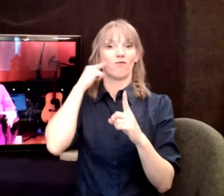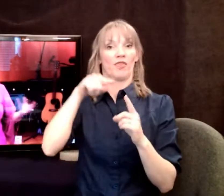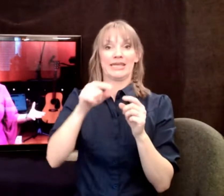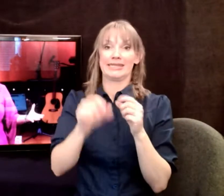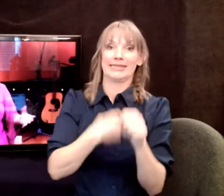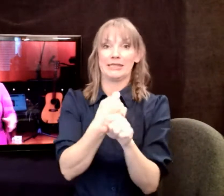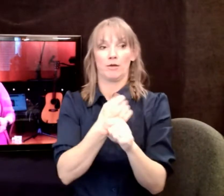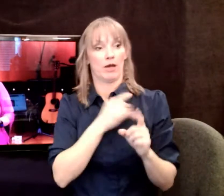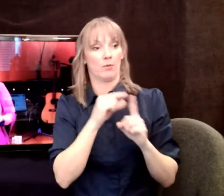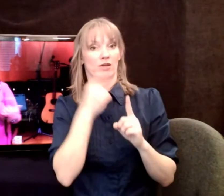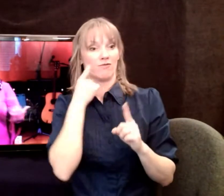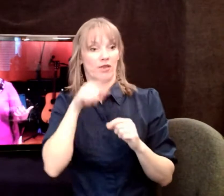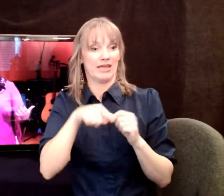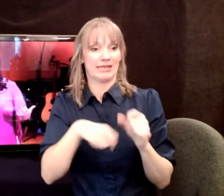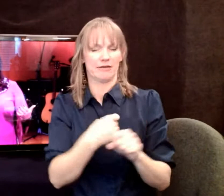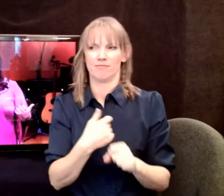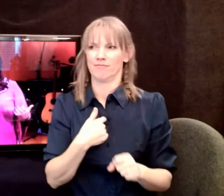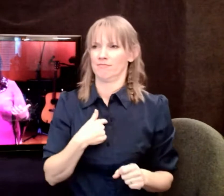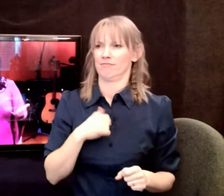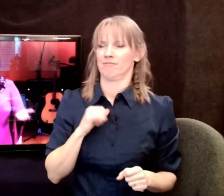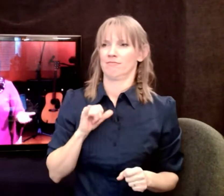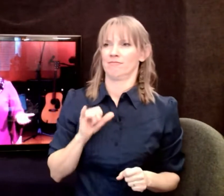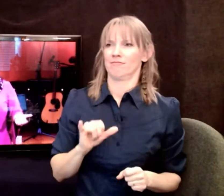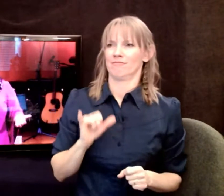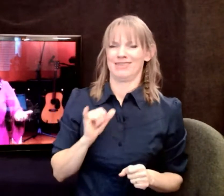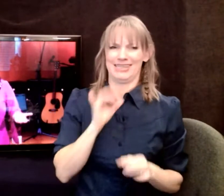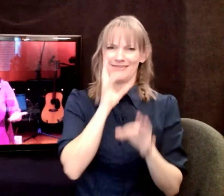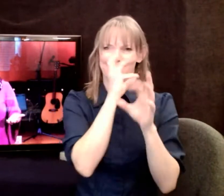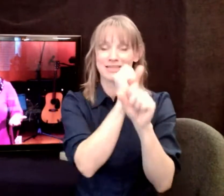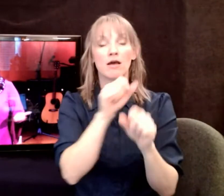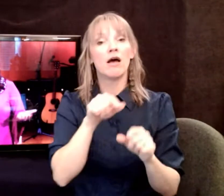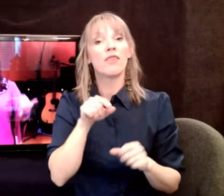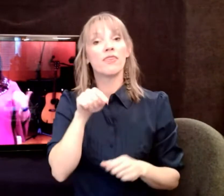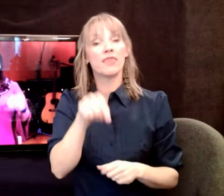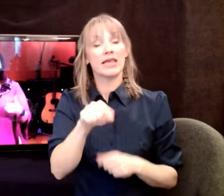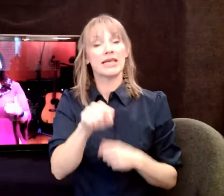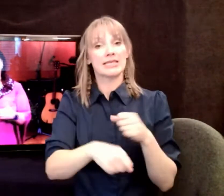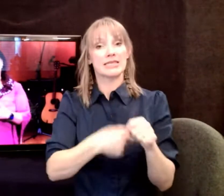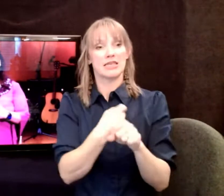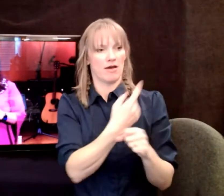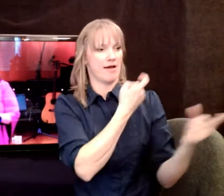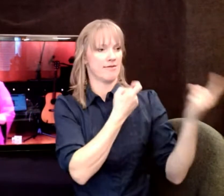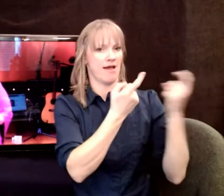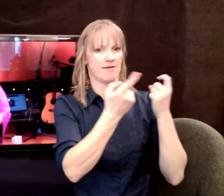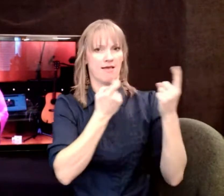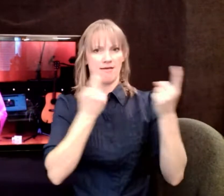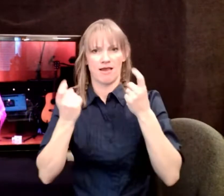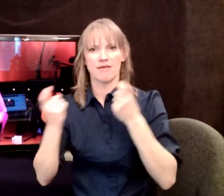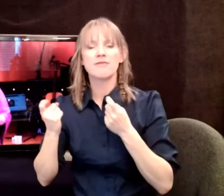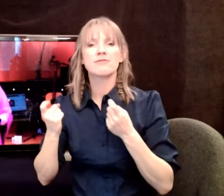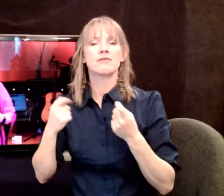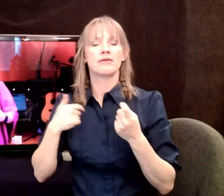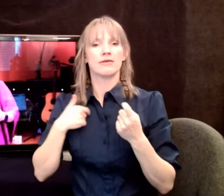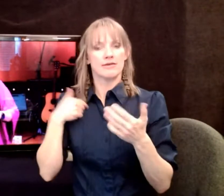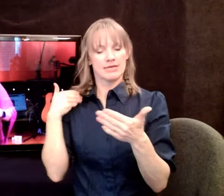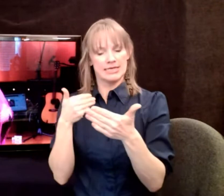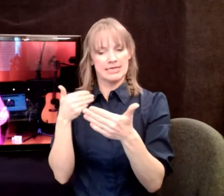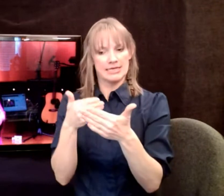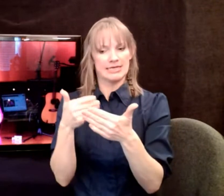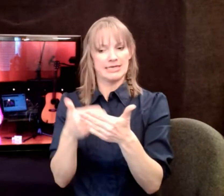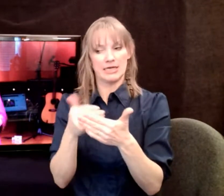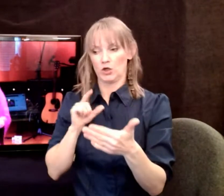my words for this year? And I find that always very fascinating. But this year, as I was asked that question, approaching going